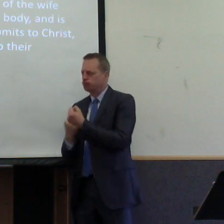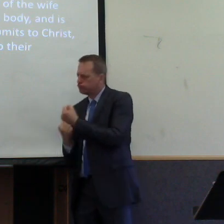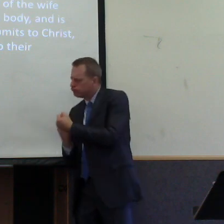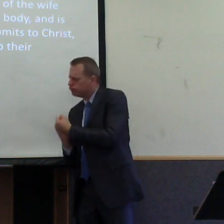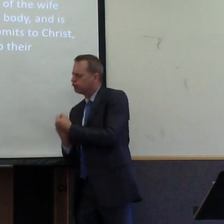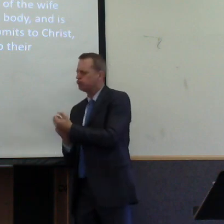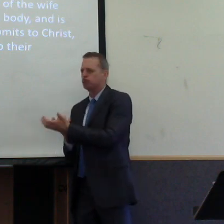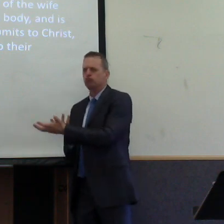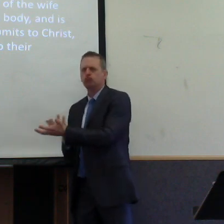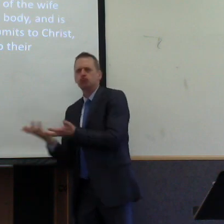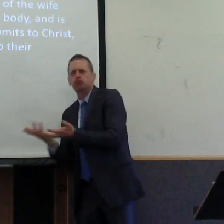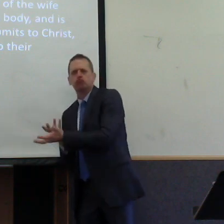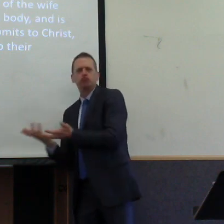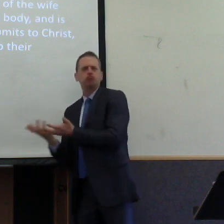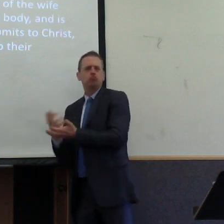But Jesus provides love,